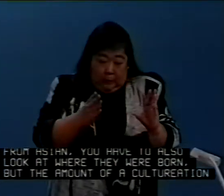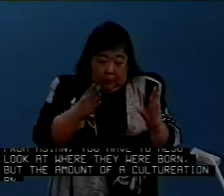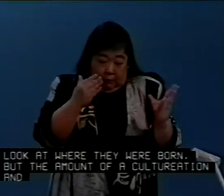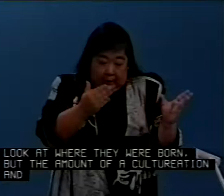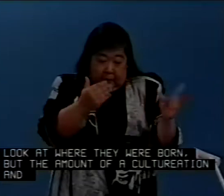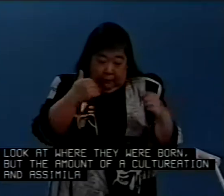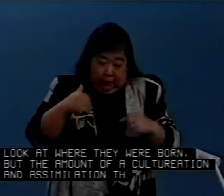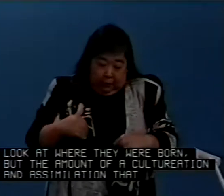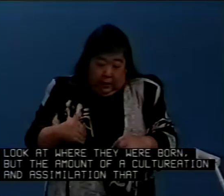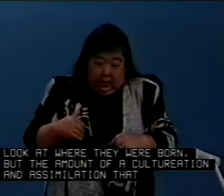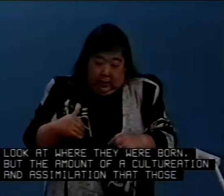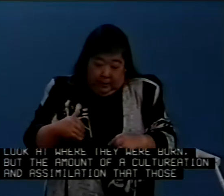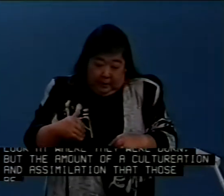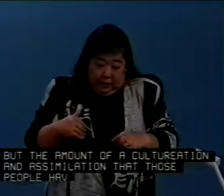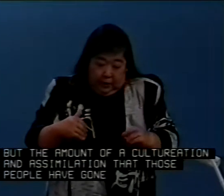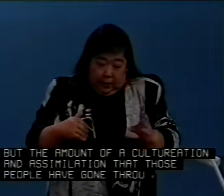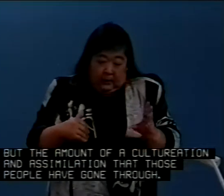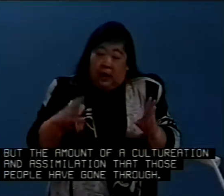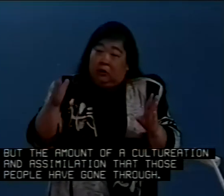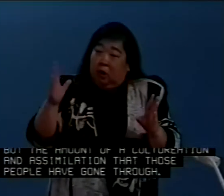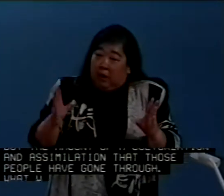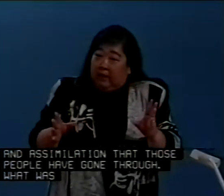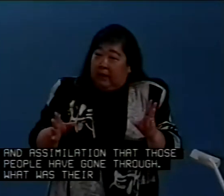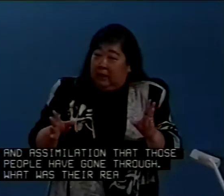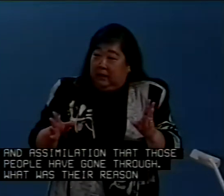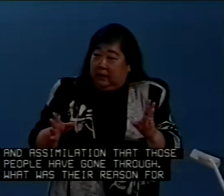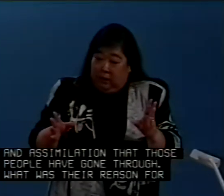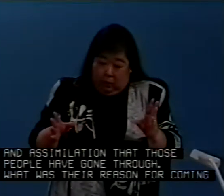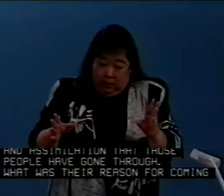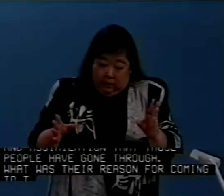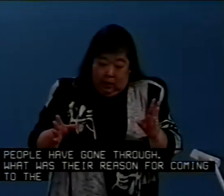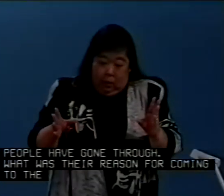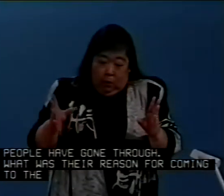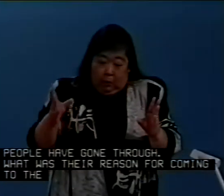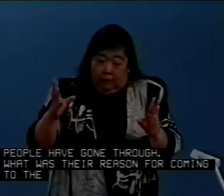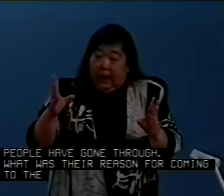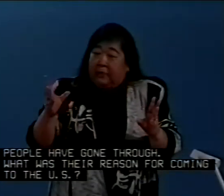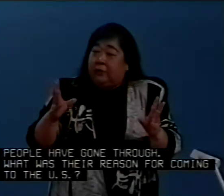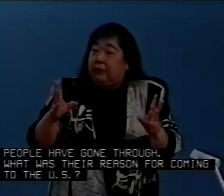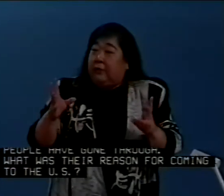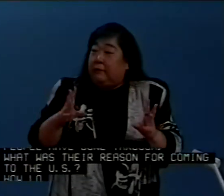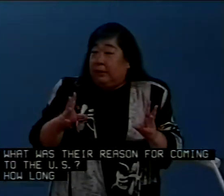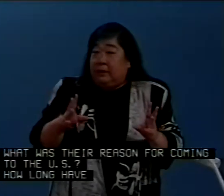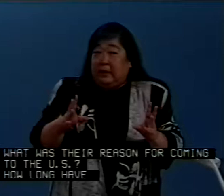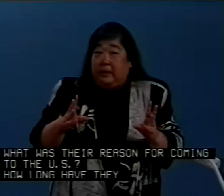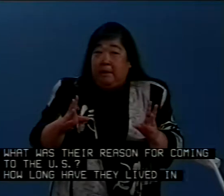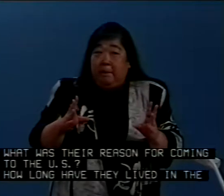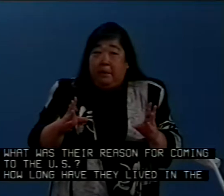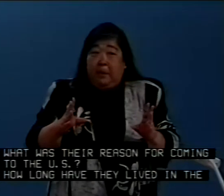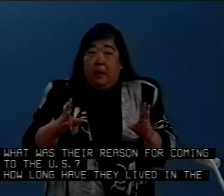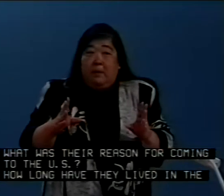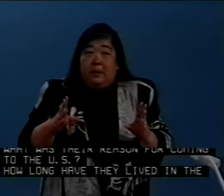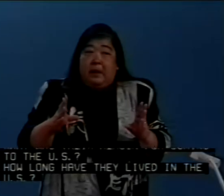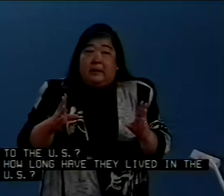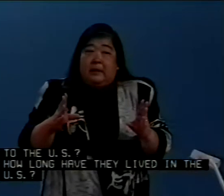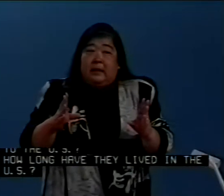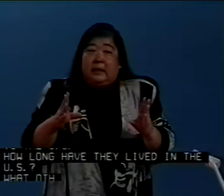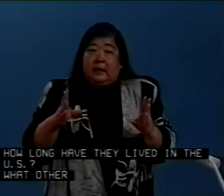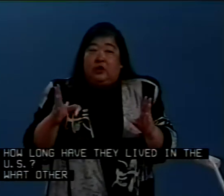their reason for coming to the U.S.? How long have they lived in the U.S.? What are the factors are influencing them? Because each